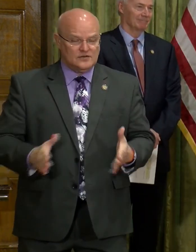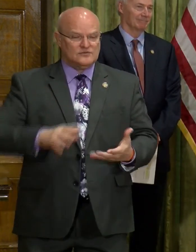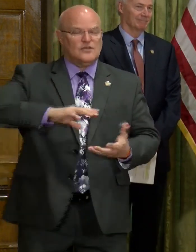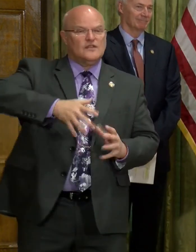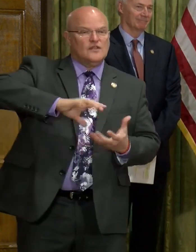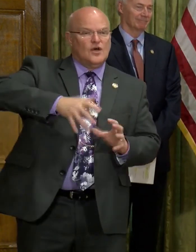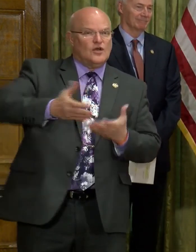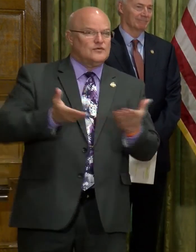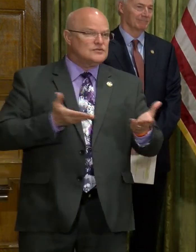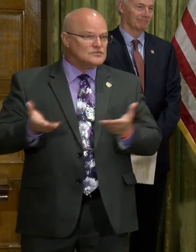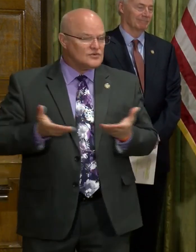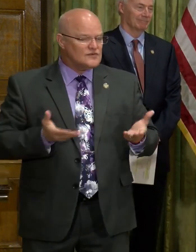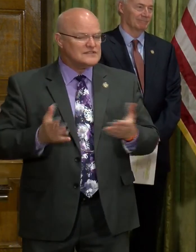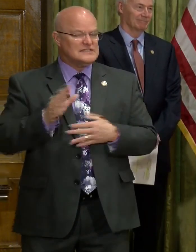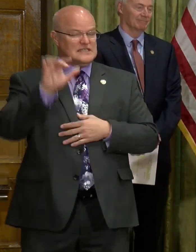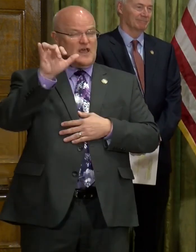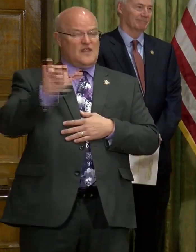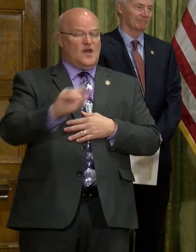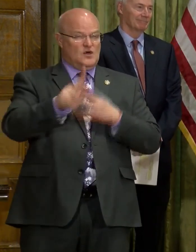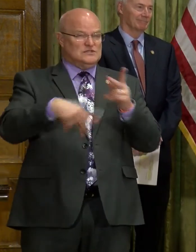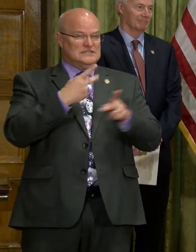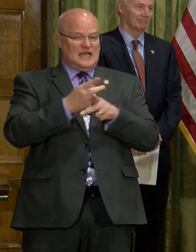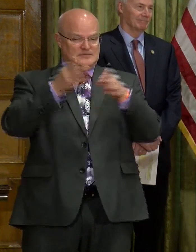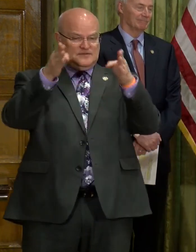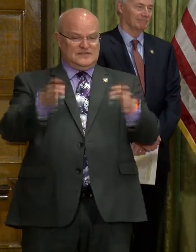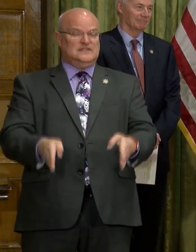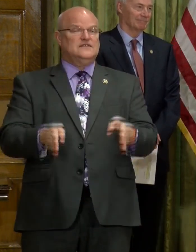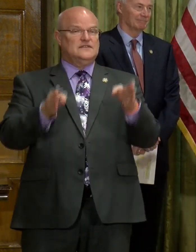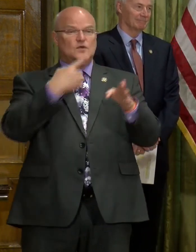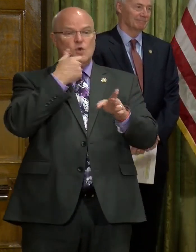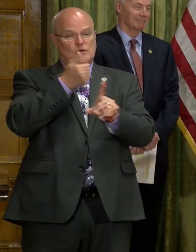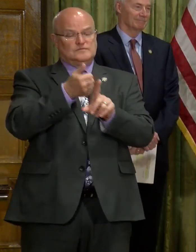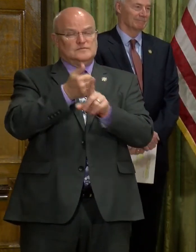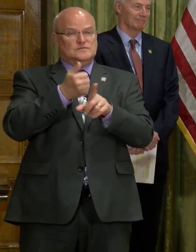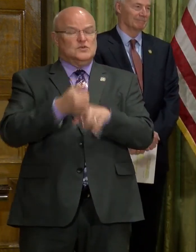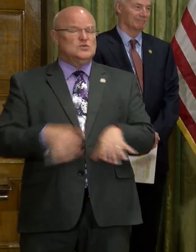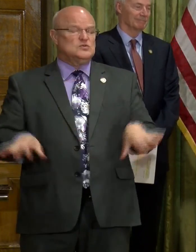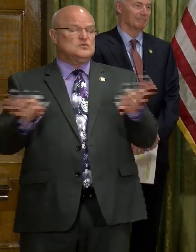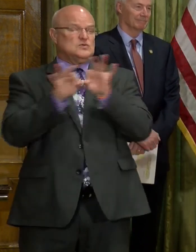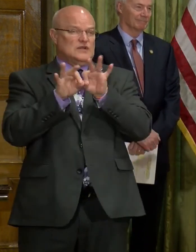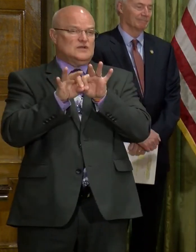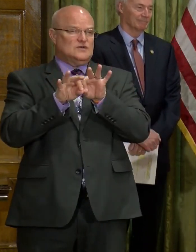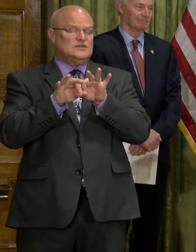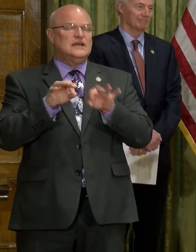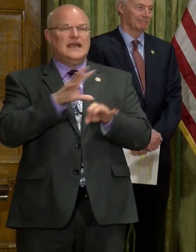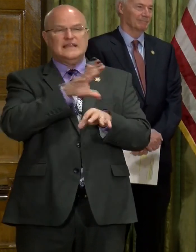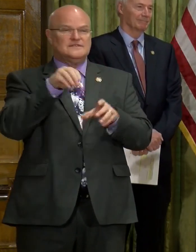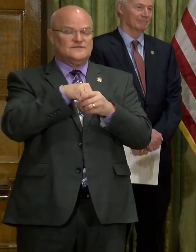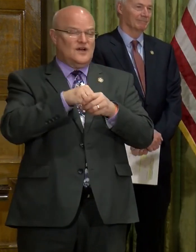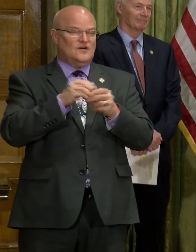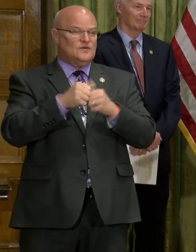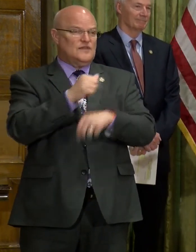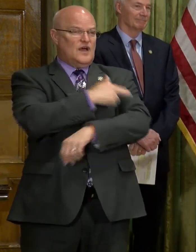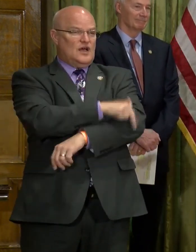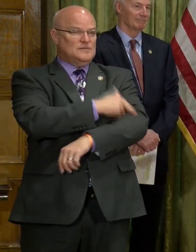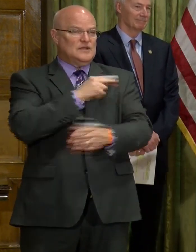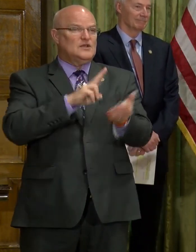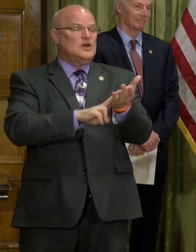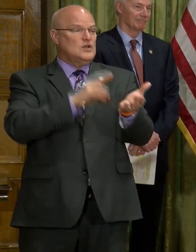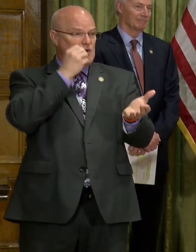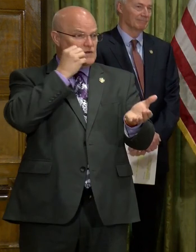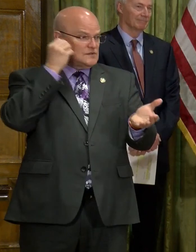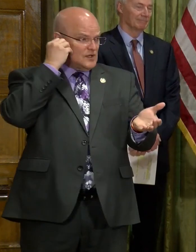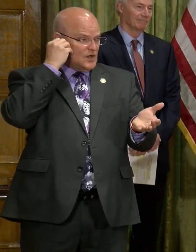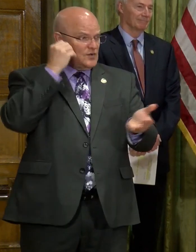laundry services, those types of individuals who are critical and core to the operations of hospitals and nursing